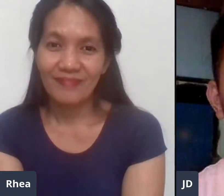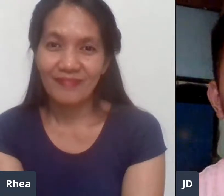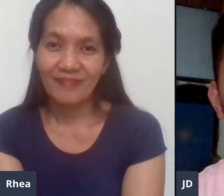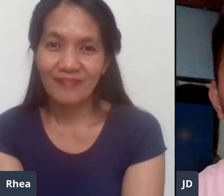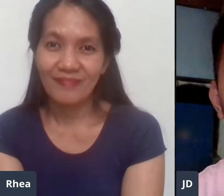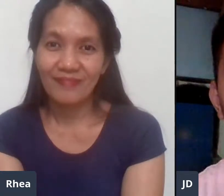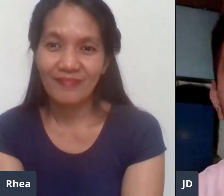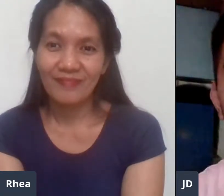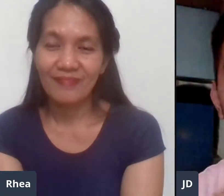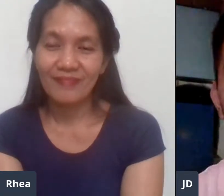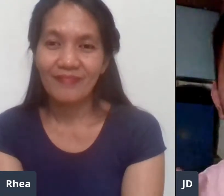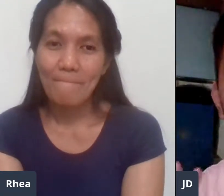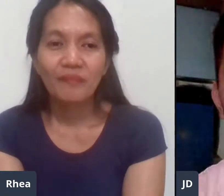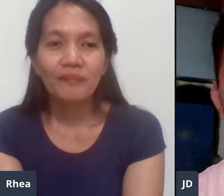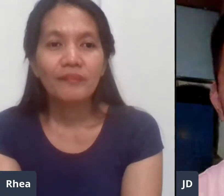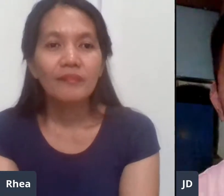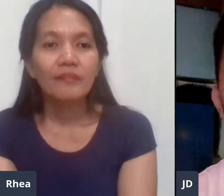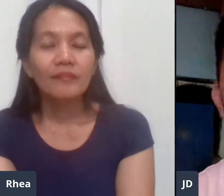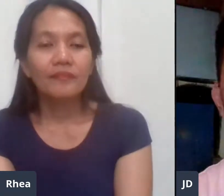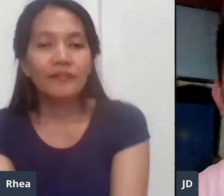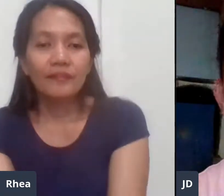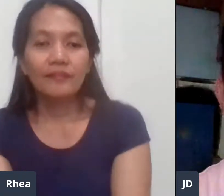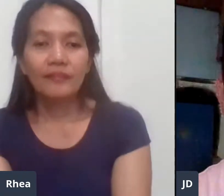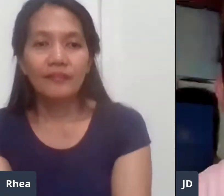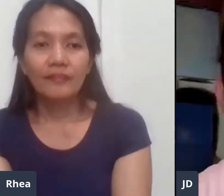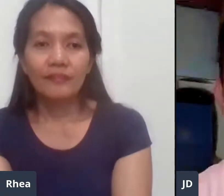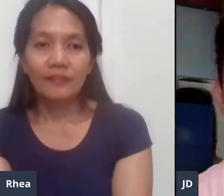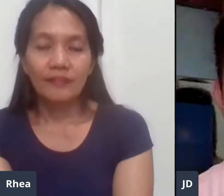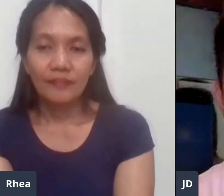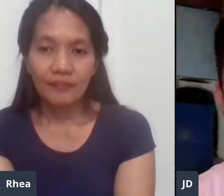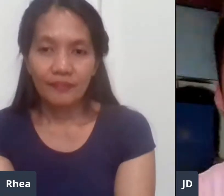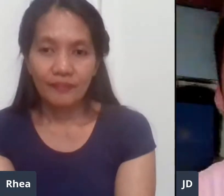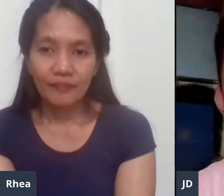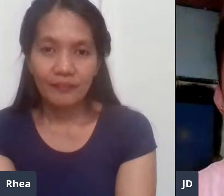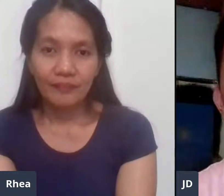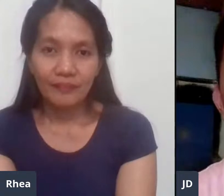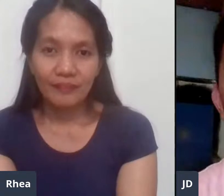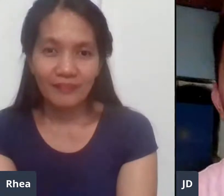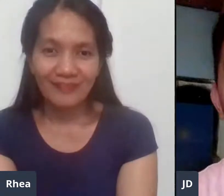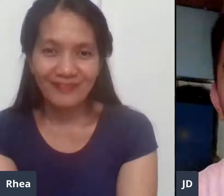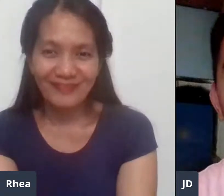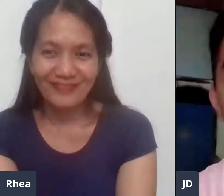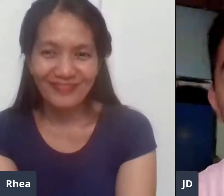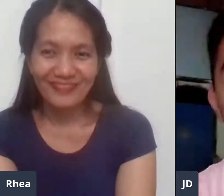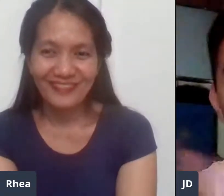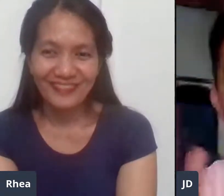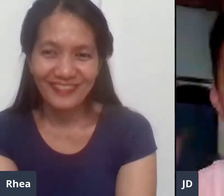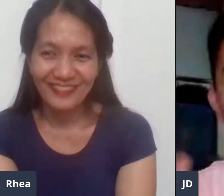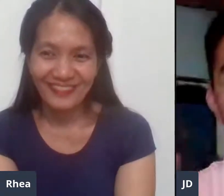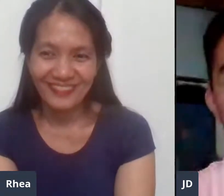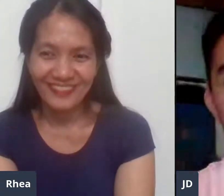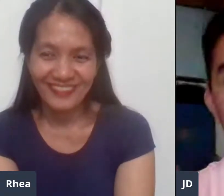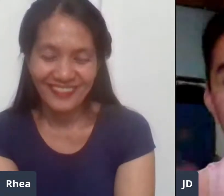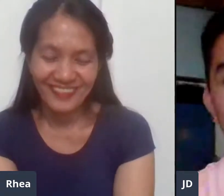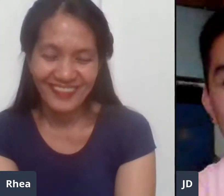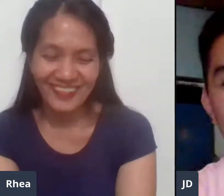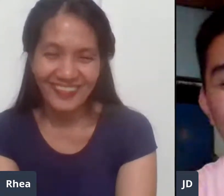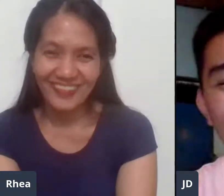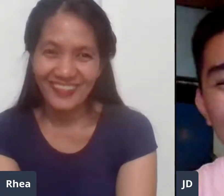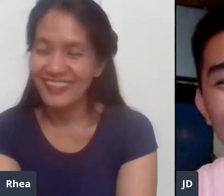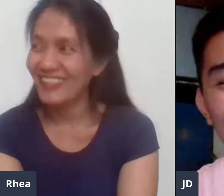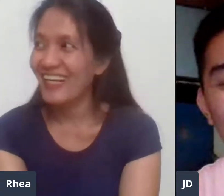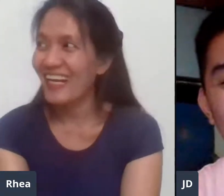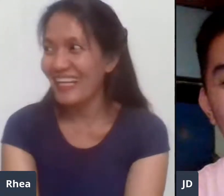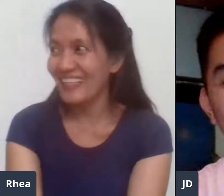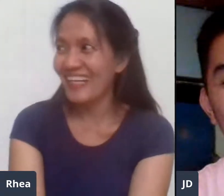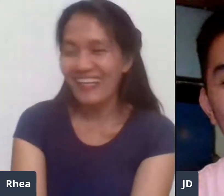sa kaalaman ninyong lahat, pero po tumutulong sa kanya, Ma'am Jeline, can you please say hi?